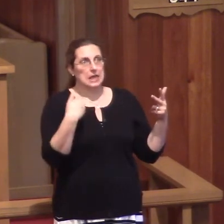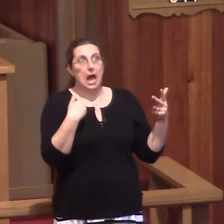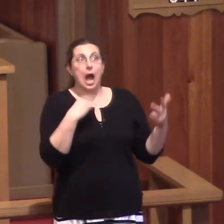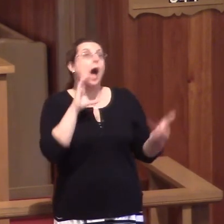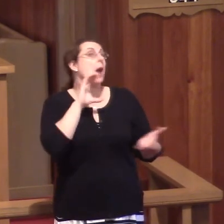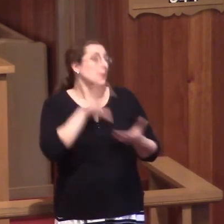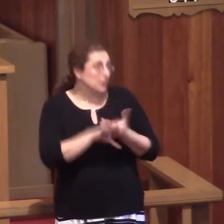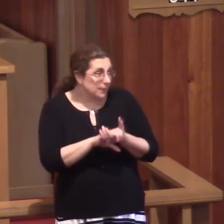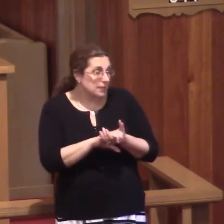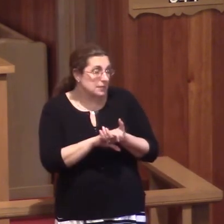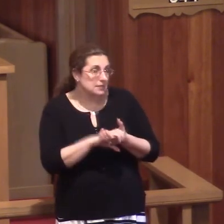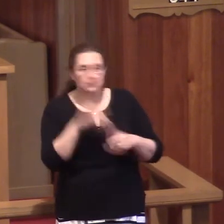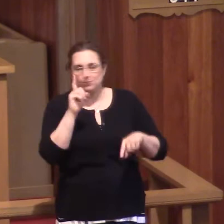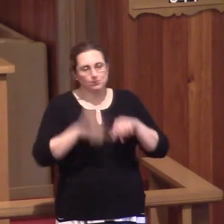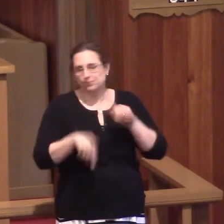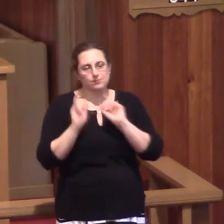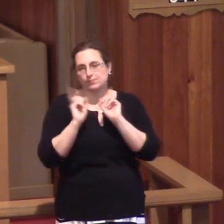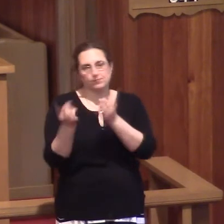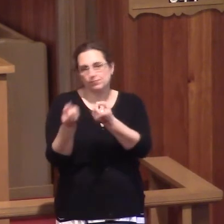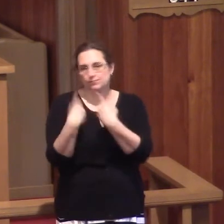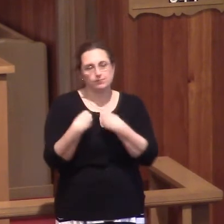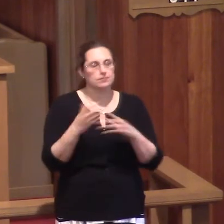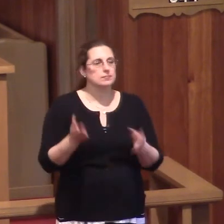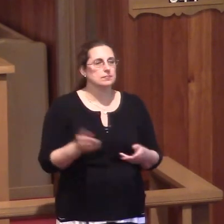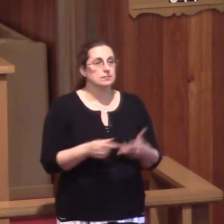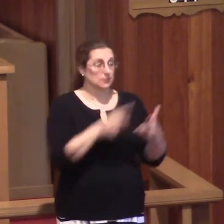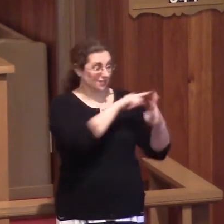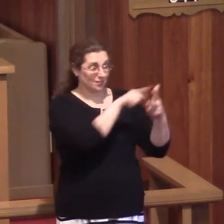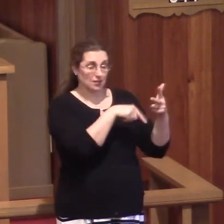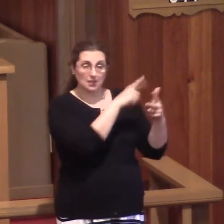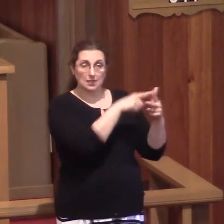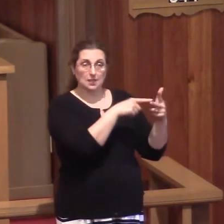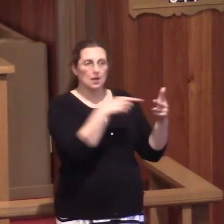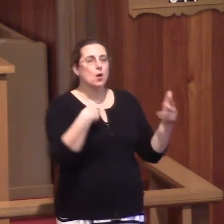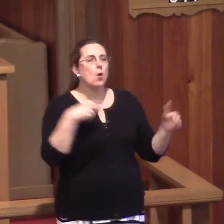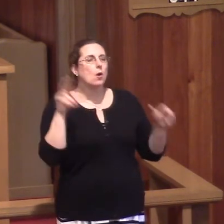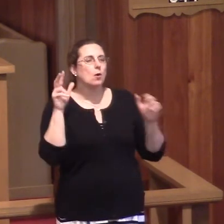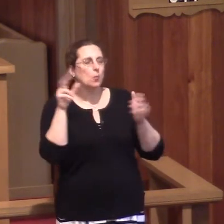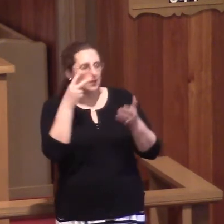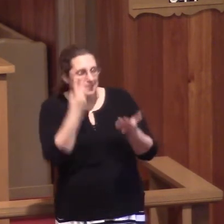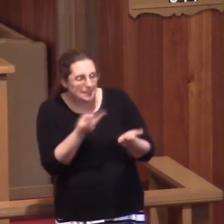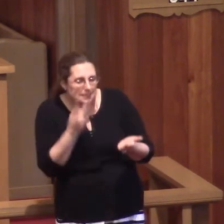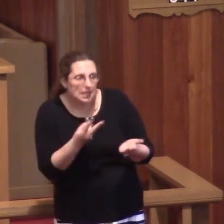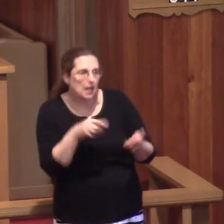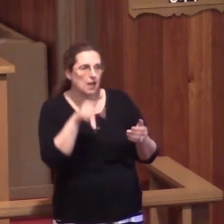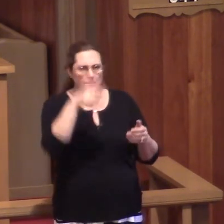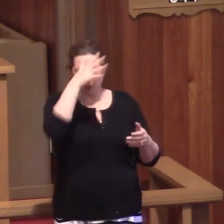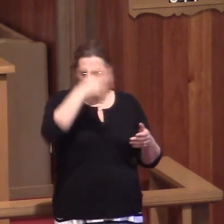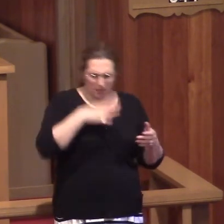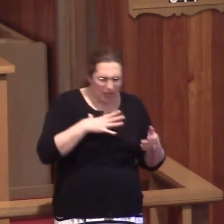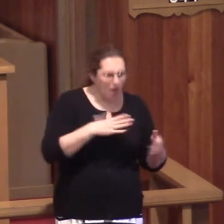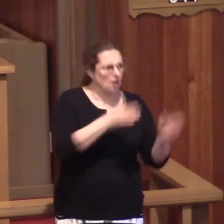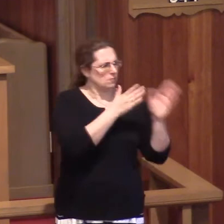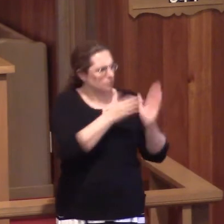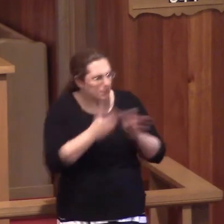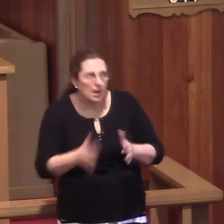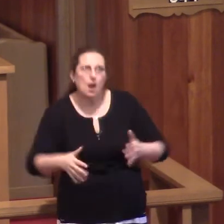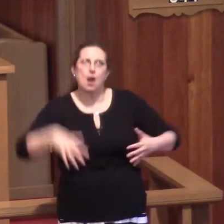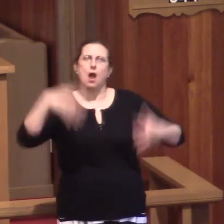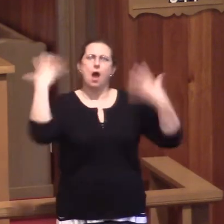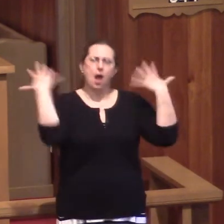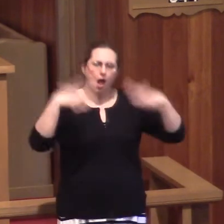has a wife And is unable to come. We hear how this man Has put together this magnificent